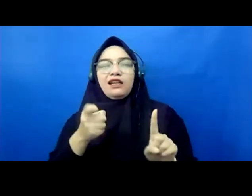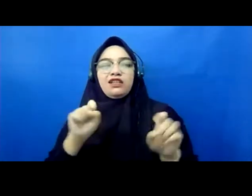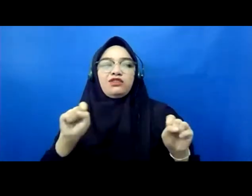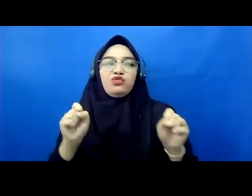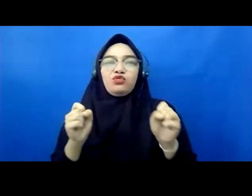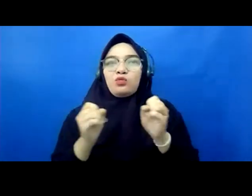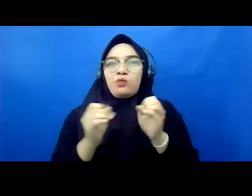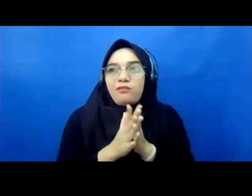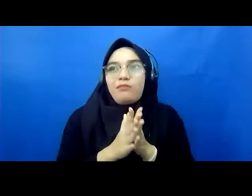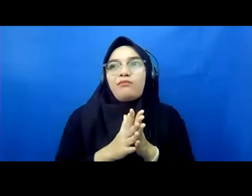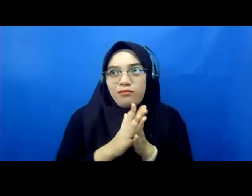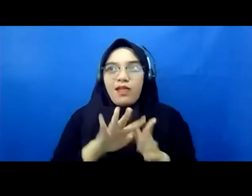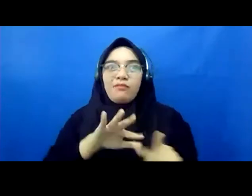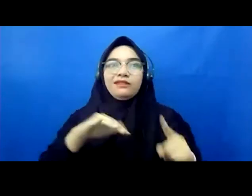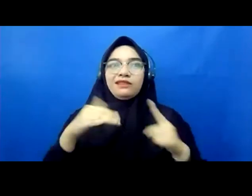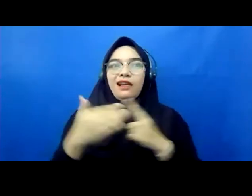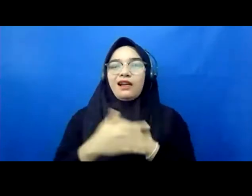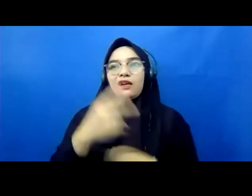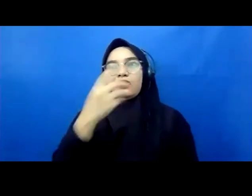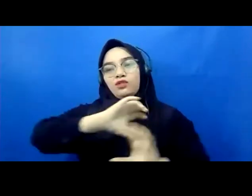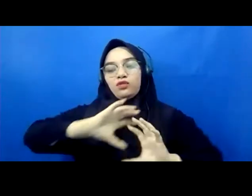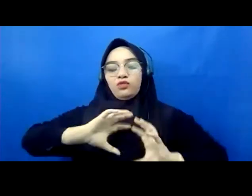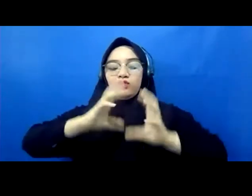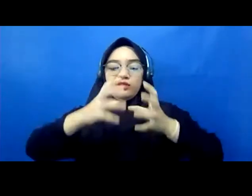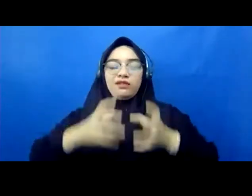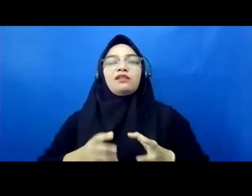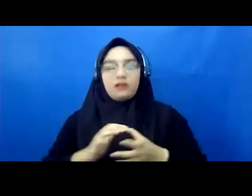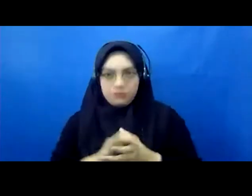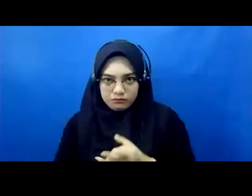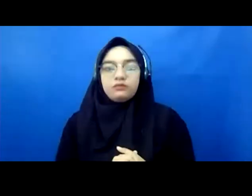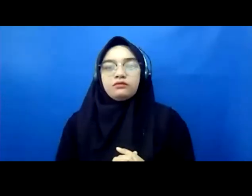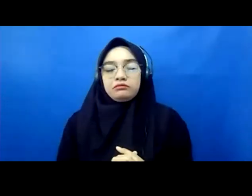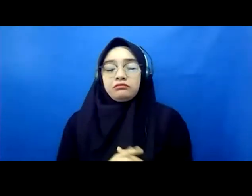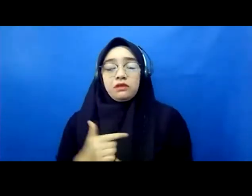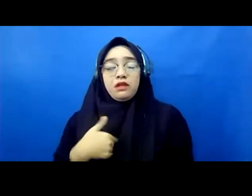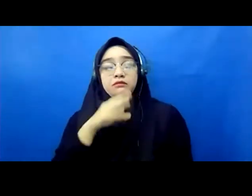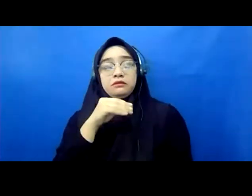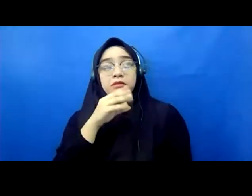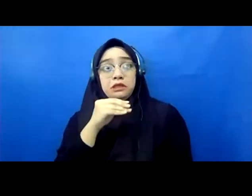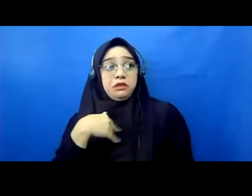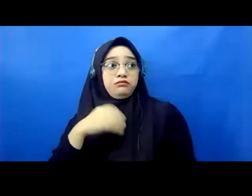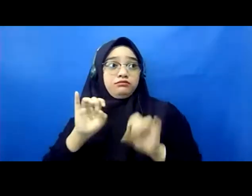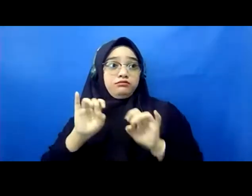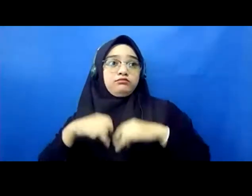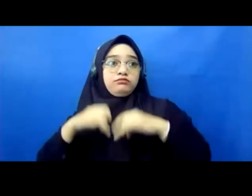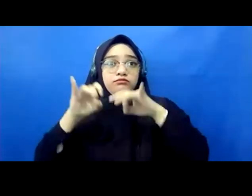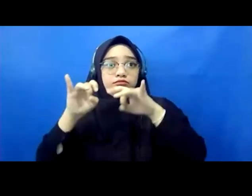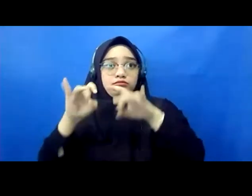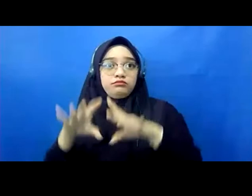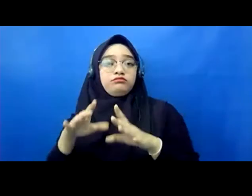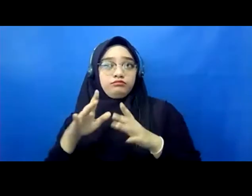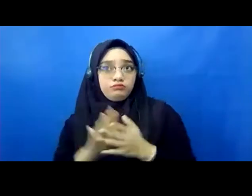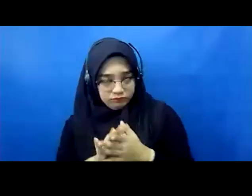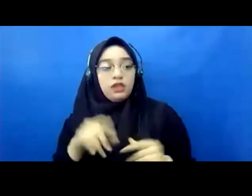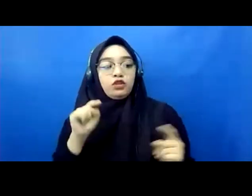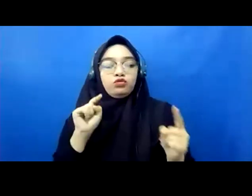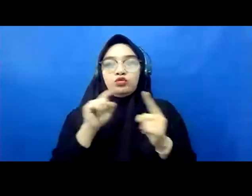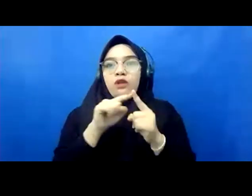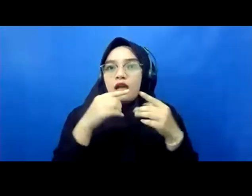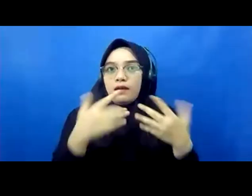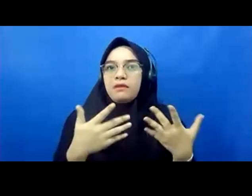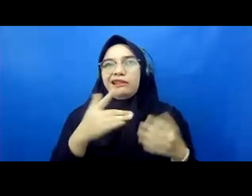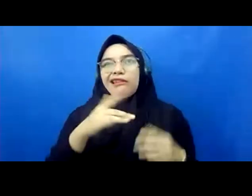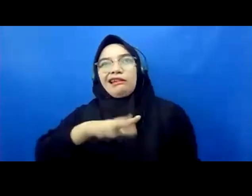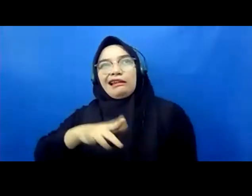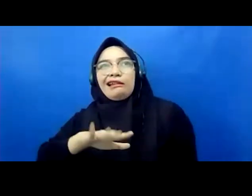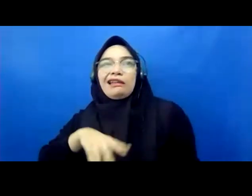at around 100 million people. And where I'm speaking from, in Australia, the proportion is similar. Approximately 18%